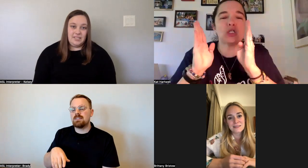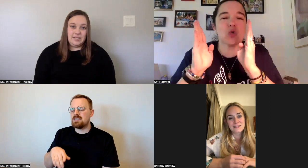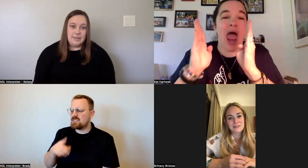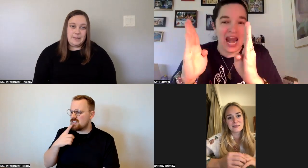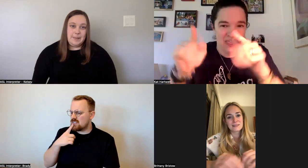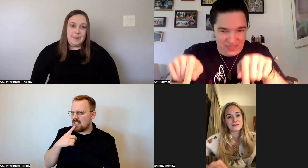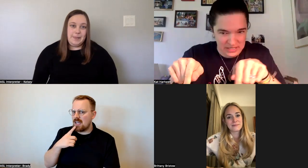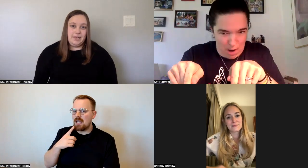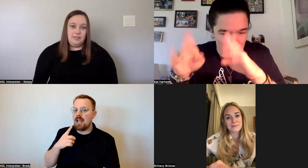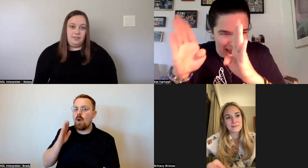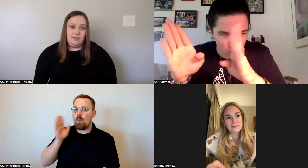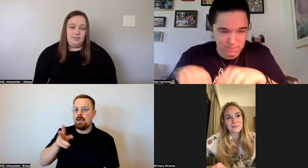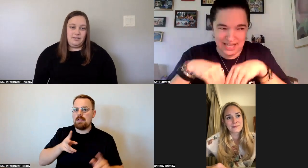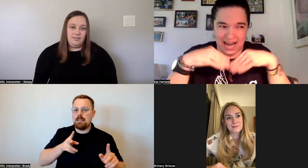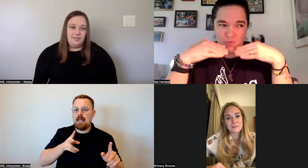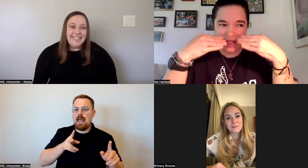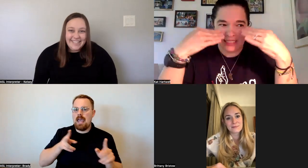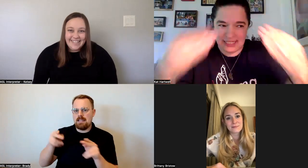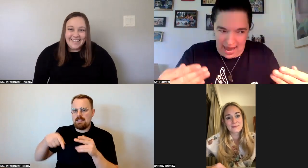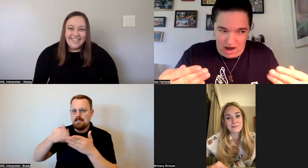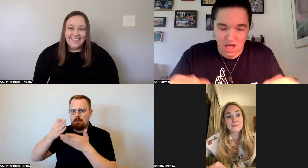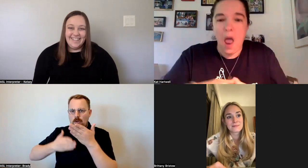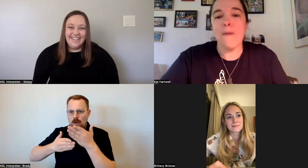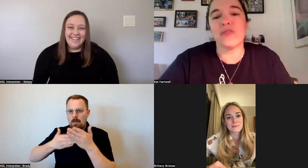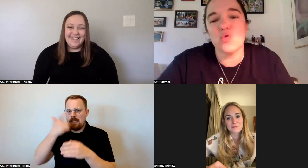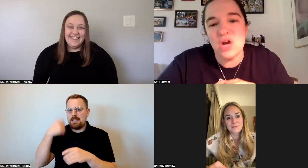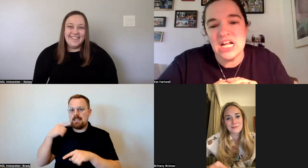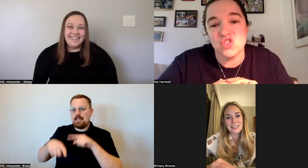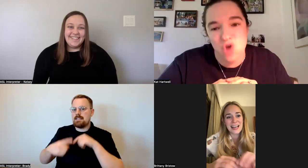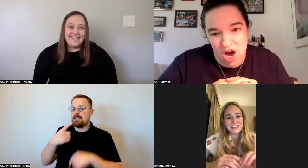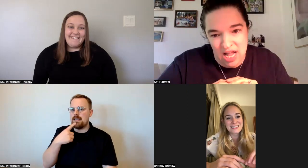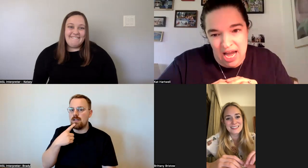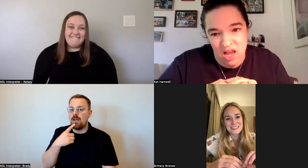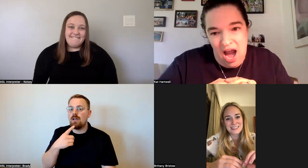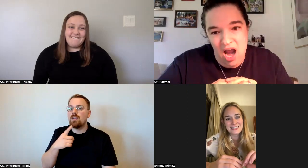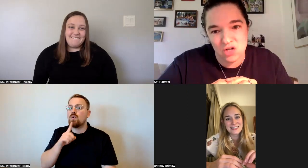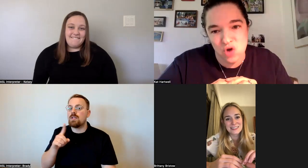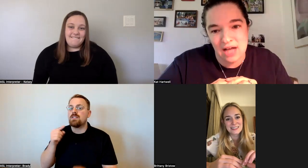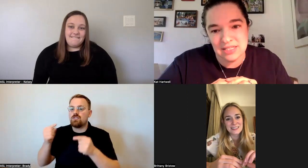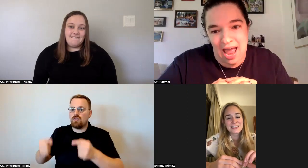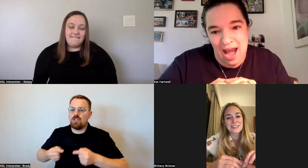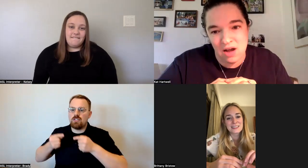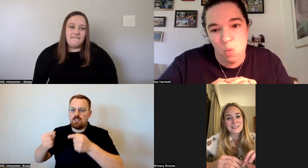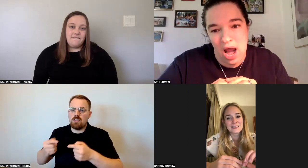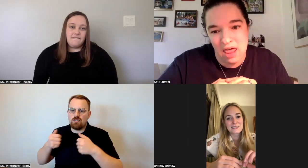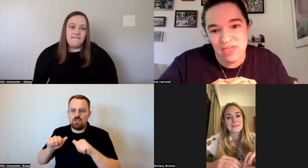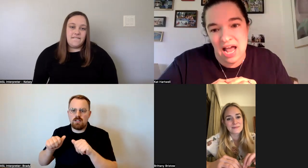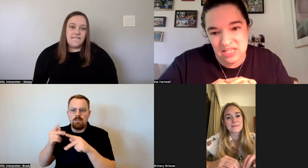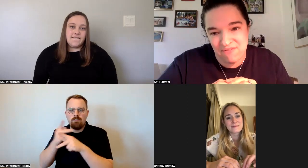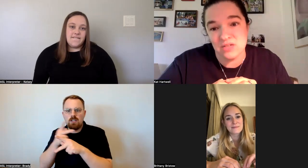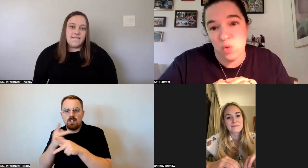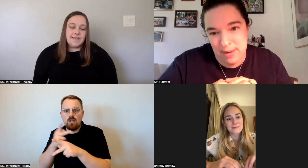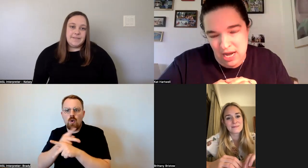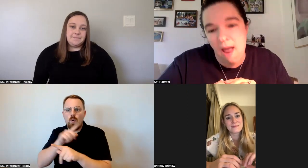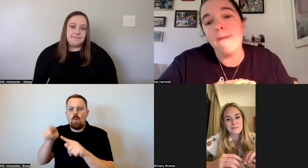I'm going to edit this part out because I can't really say it. But they're really struggling. I'm trying to decide when the